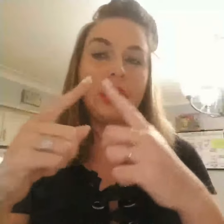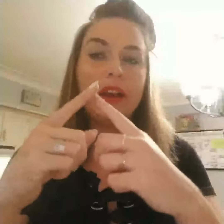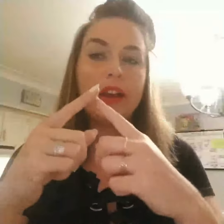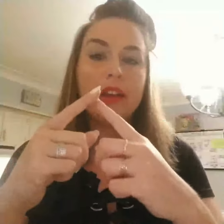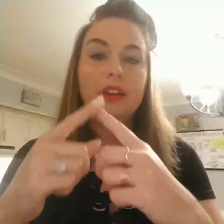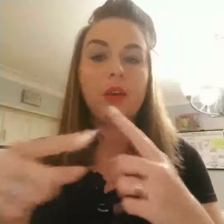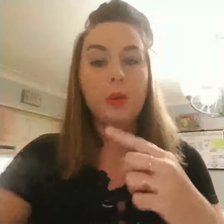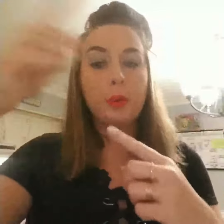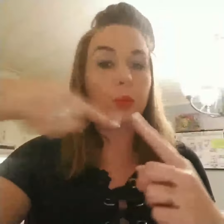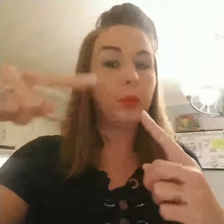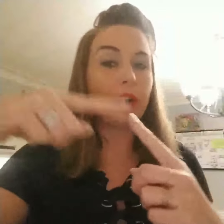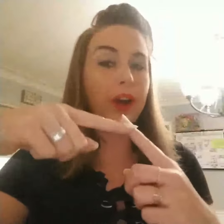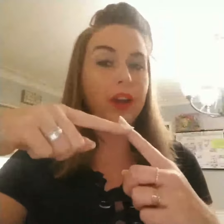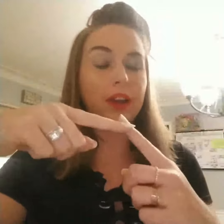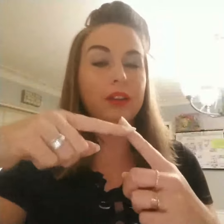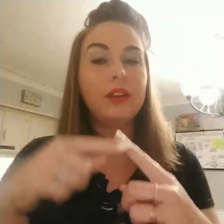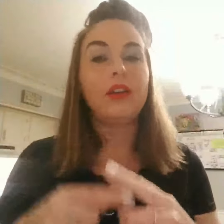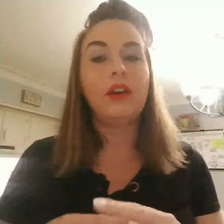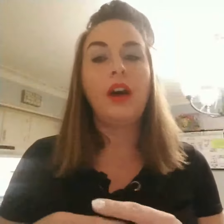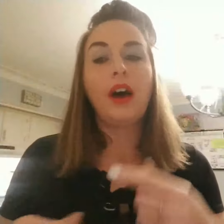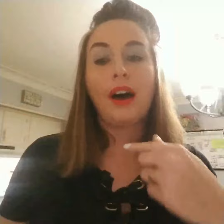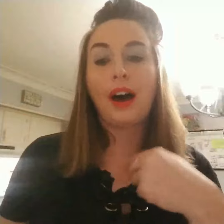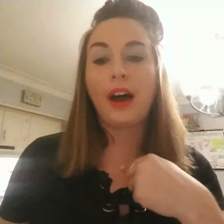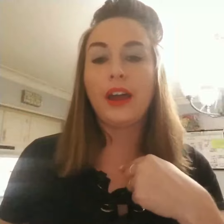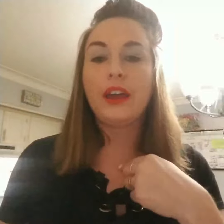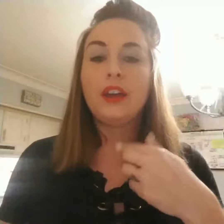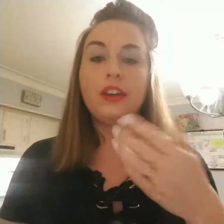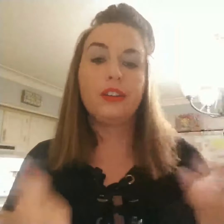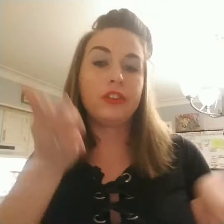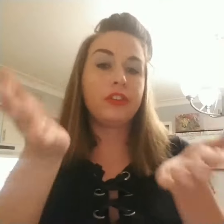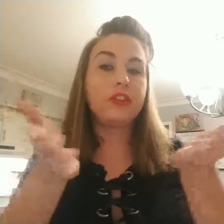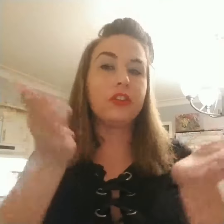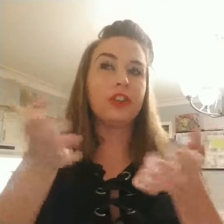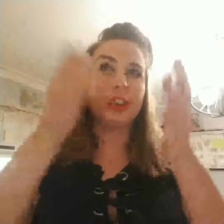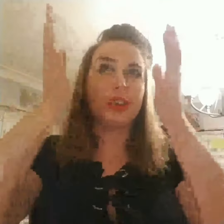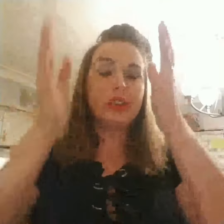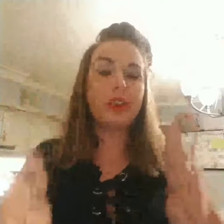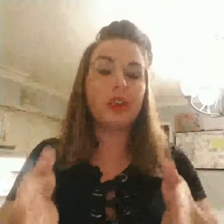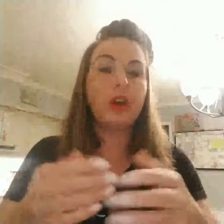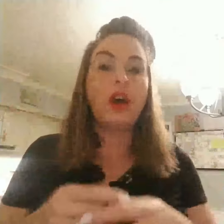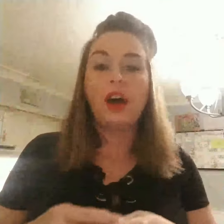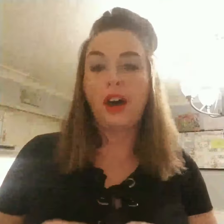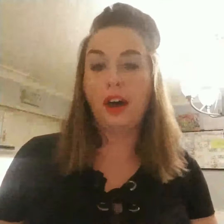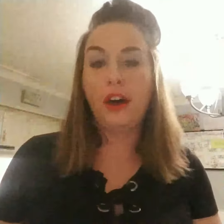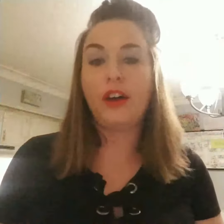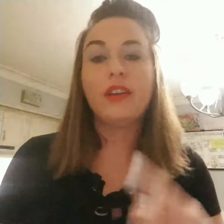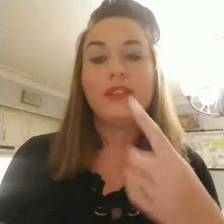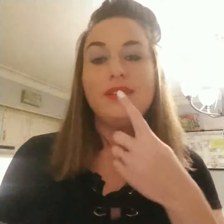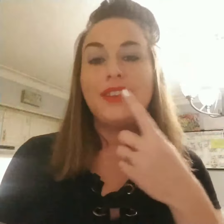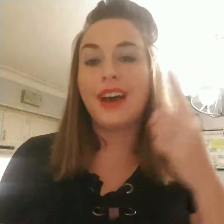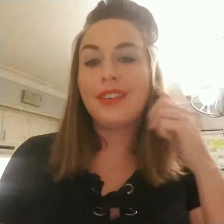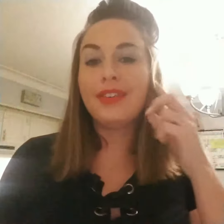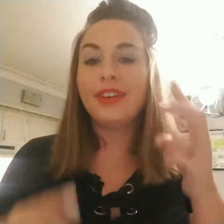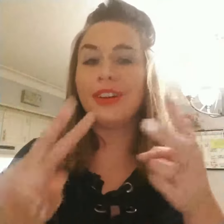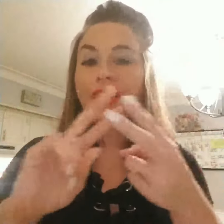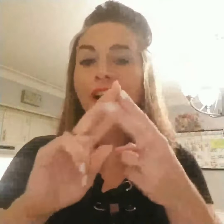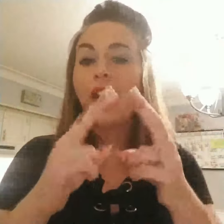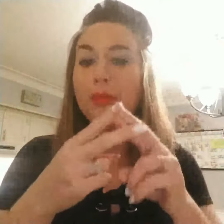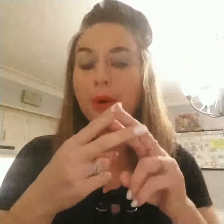when I served a deaf couple